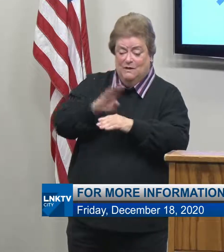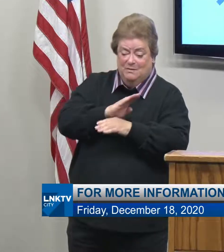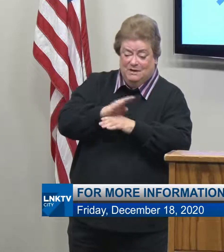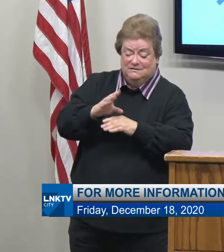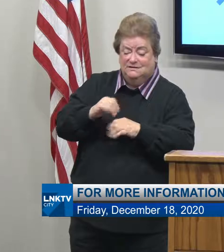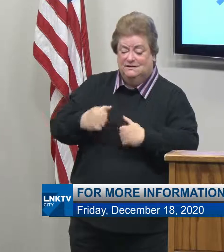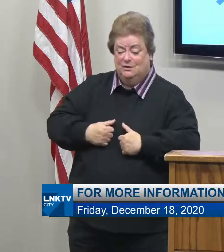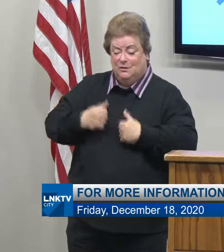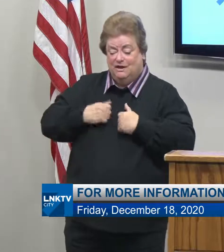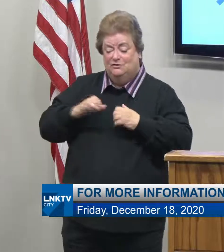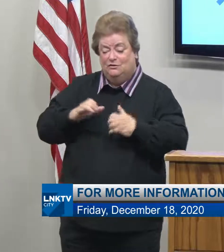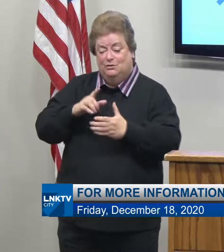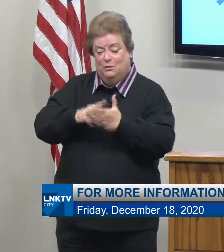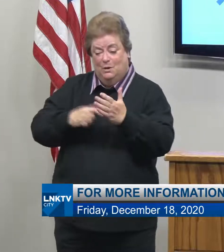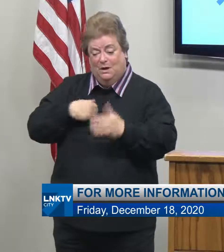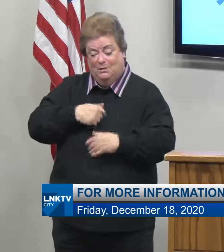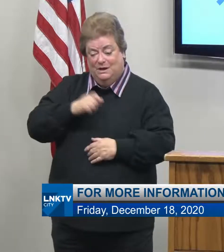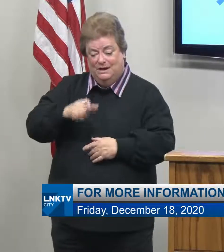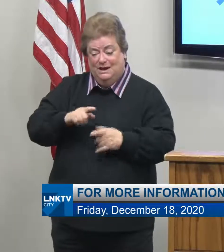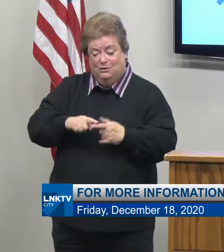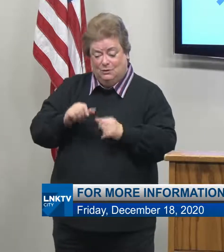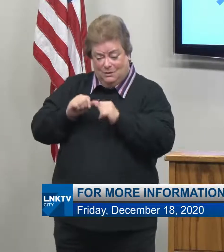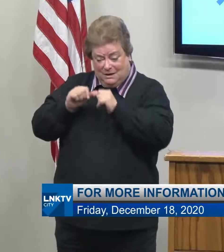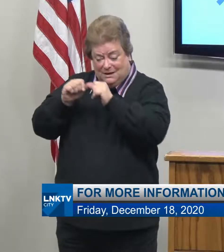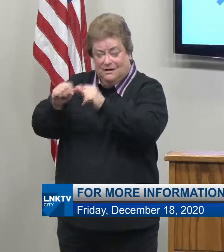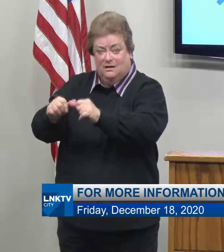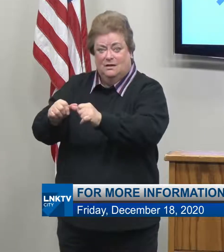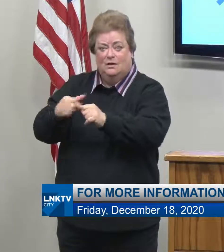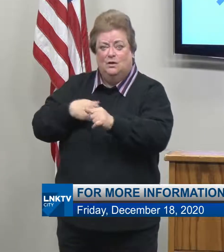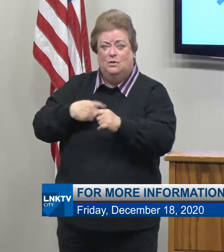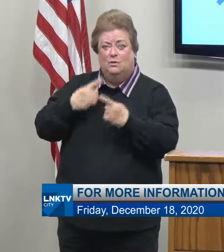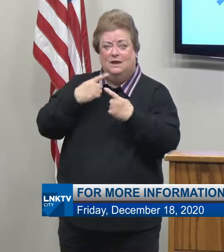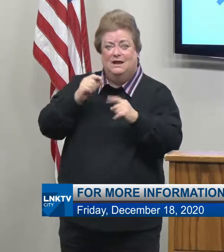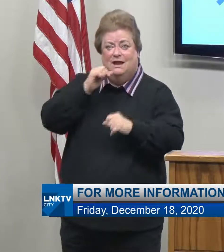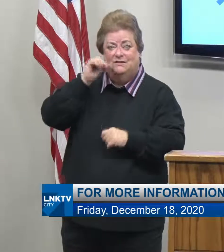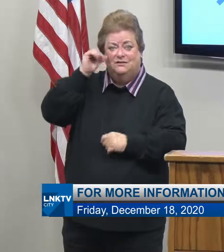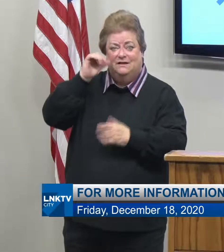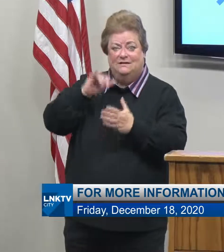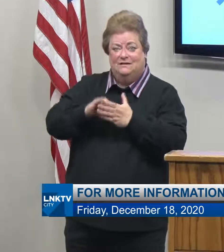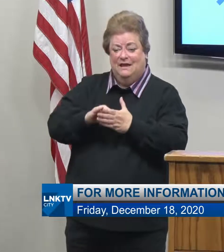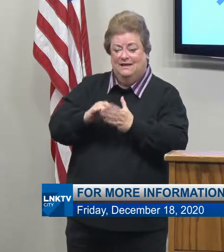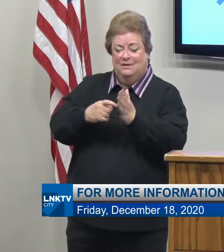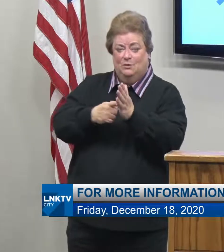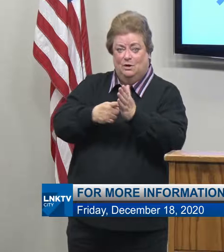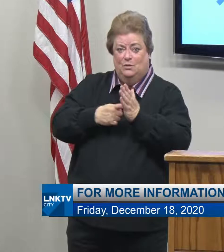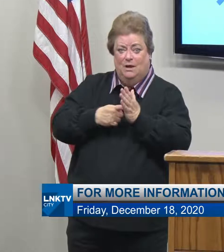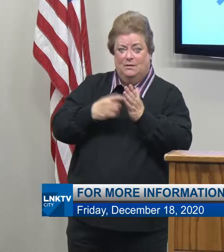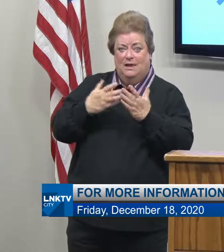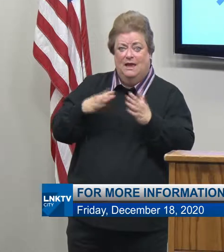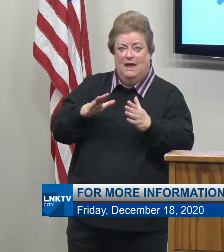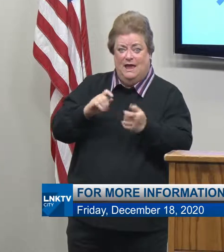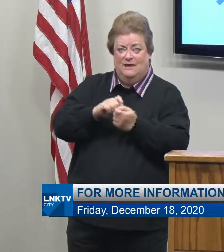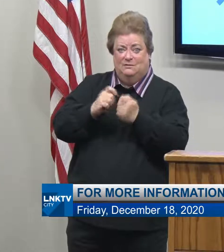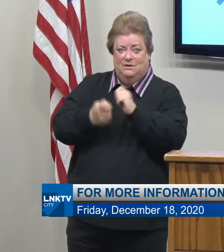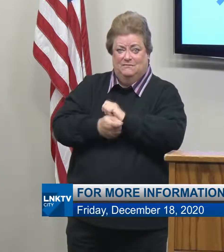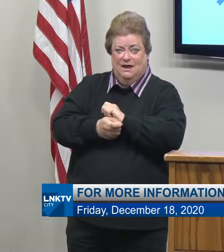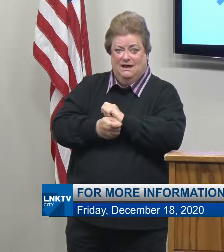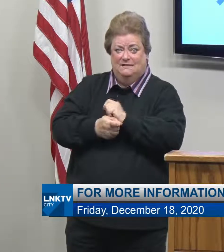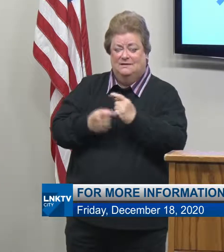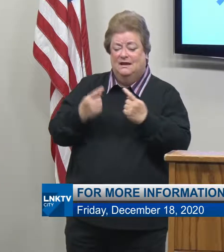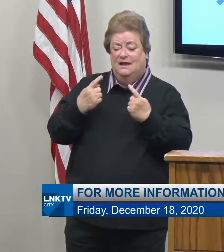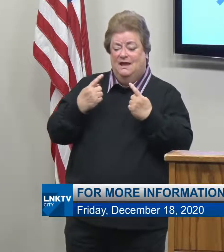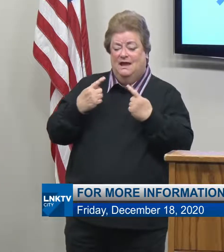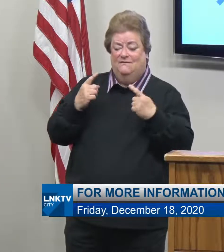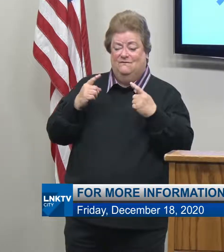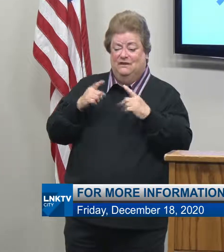to do what is necessary to move forward, we announced yesterday that the directed health measure has been revised.